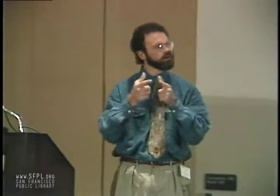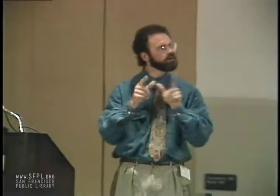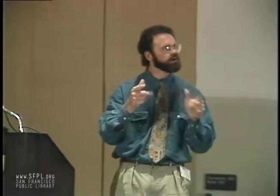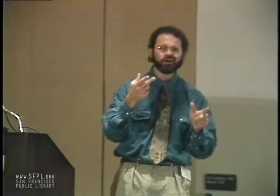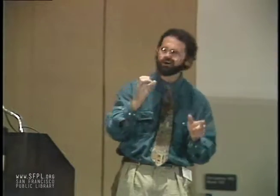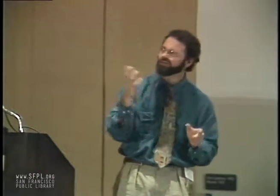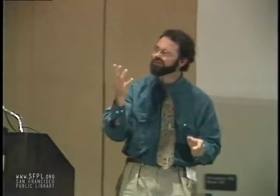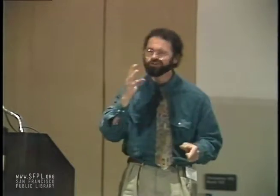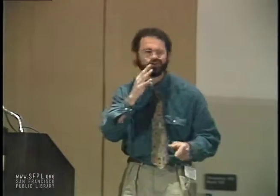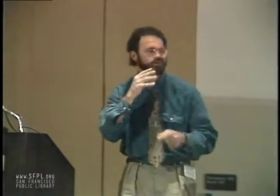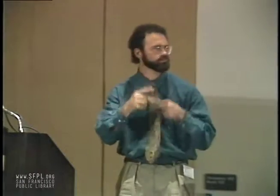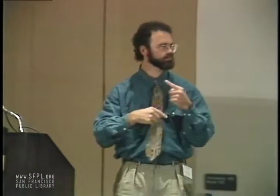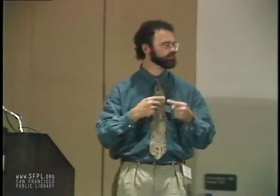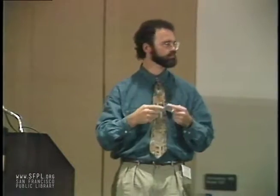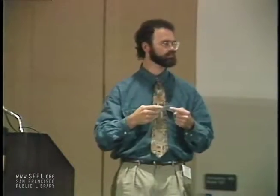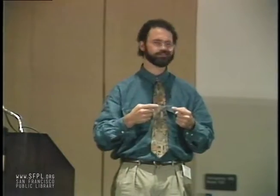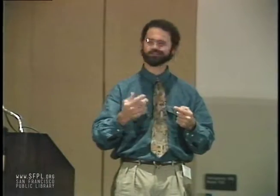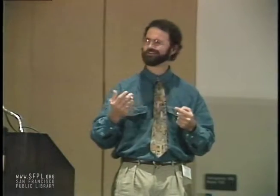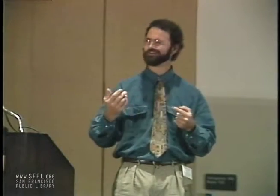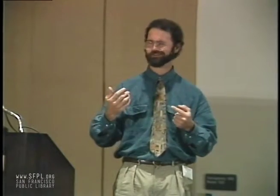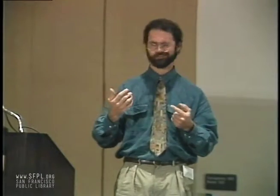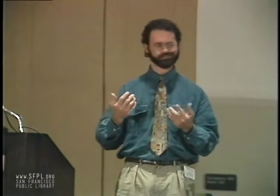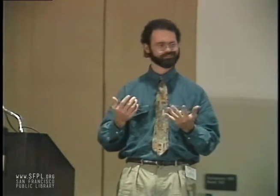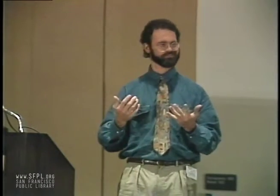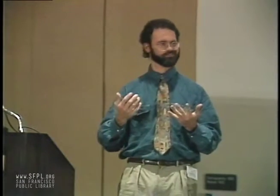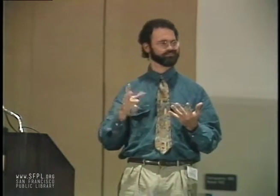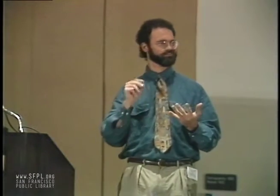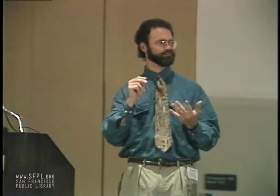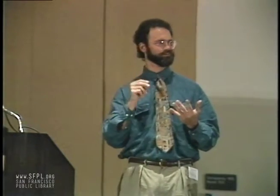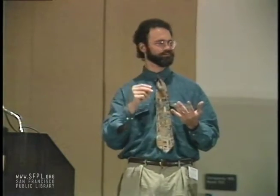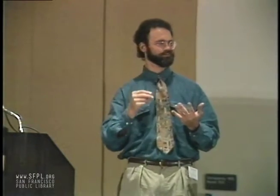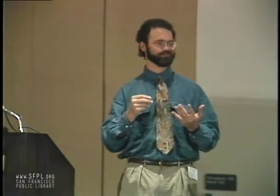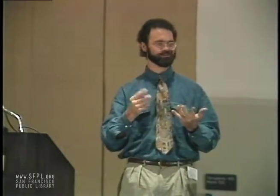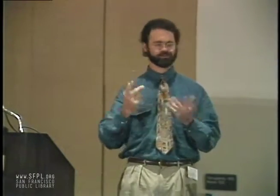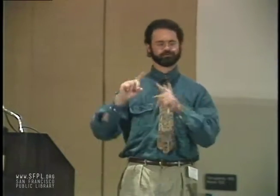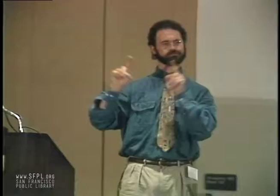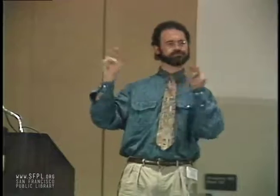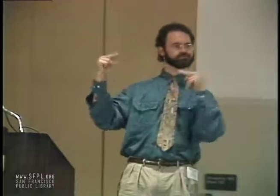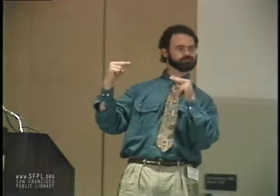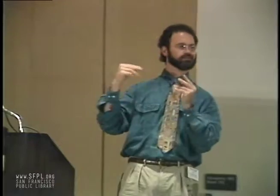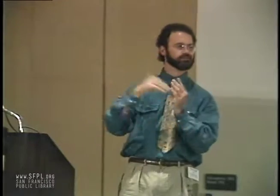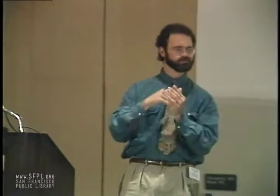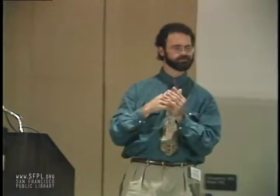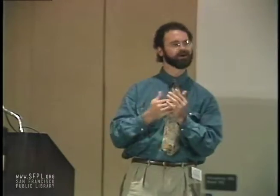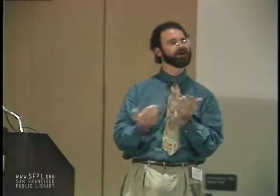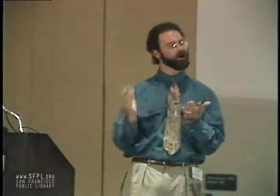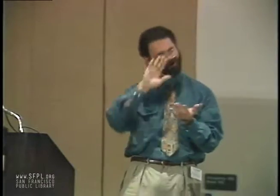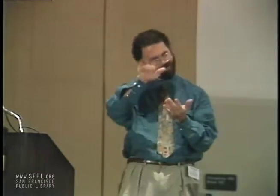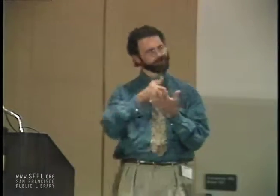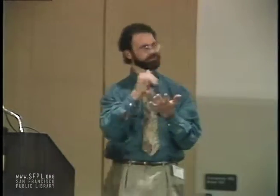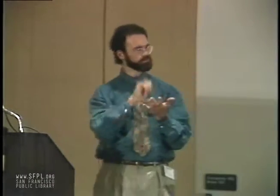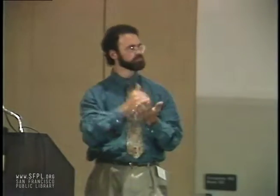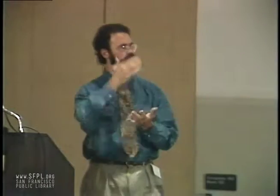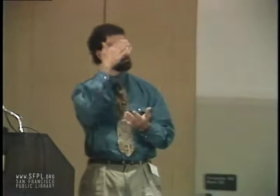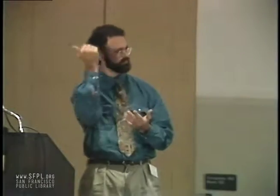don't understand that point of view. We have a very full language. What are these people talking about who view us as being linguistically